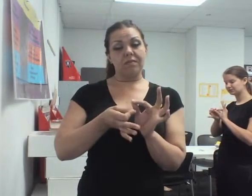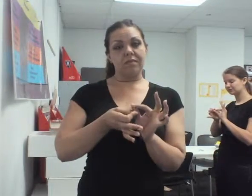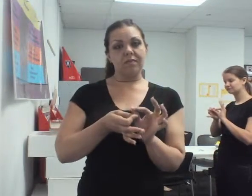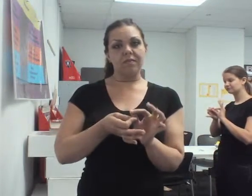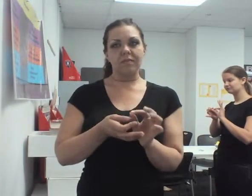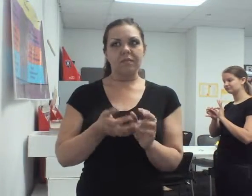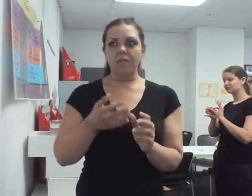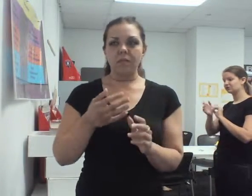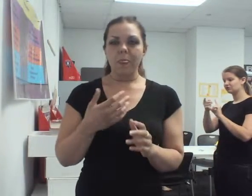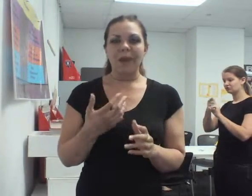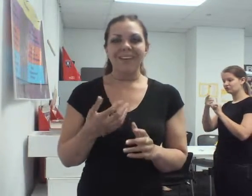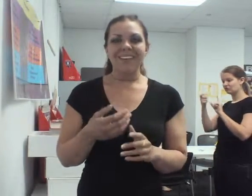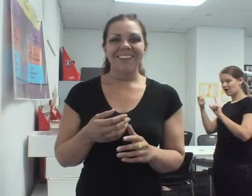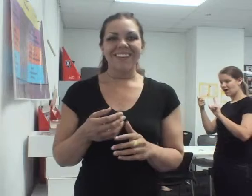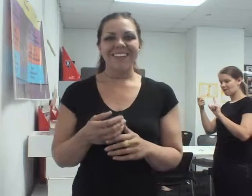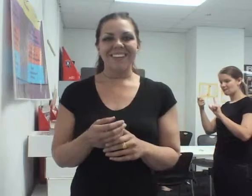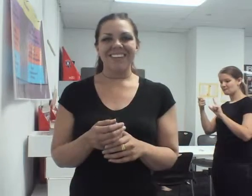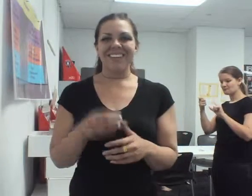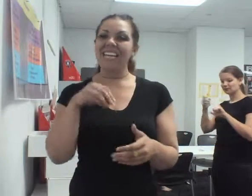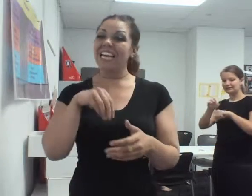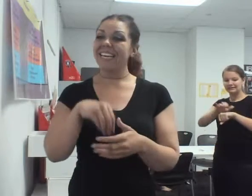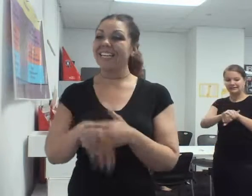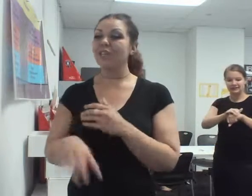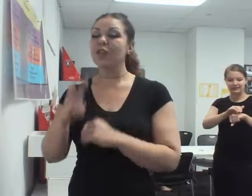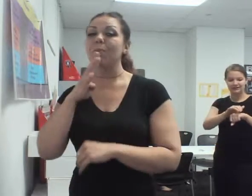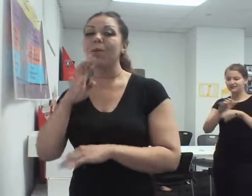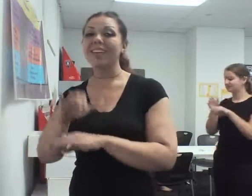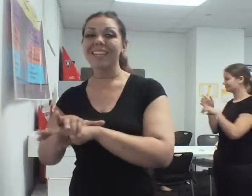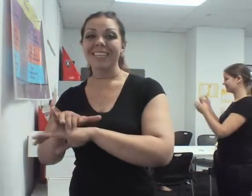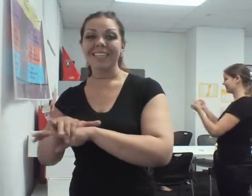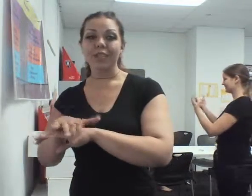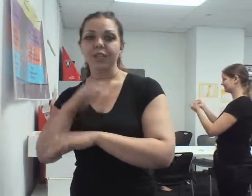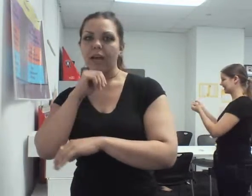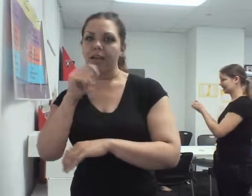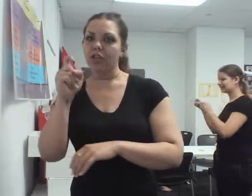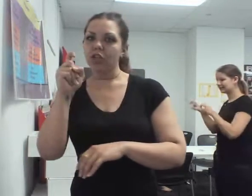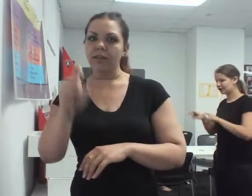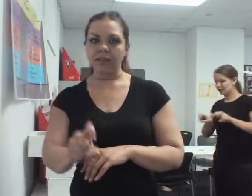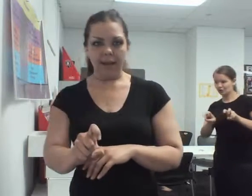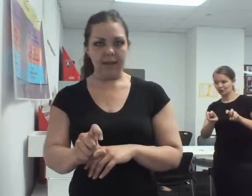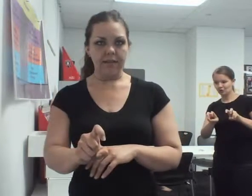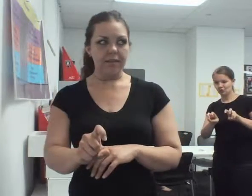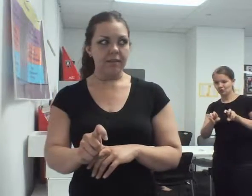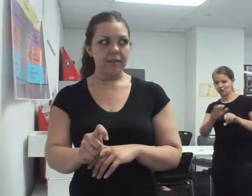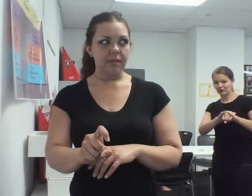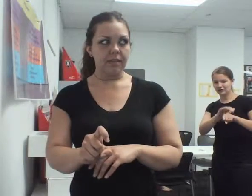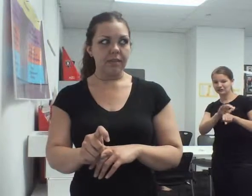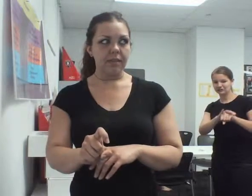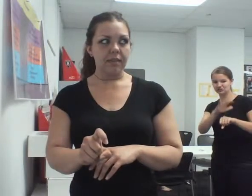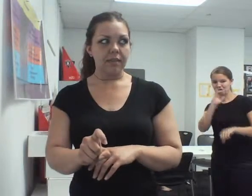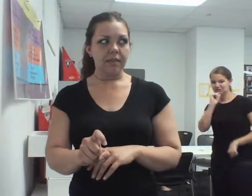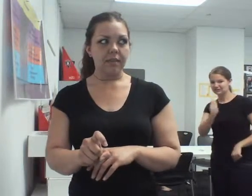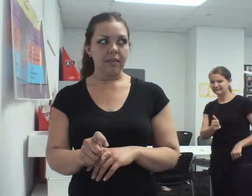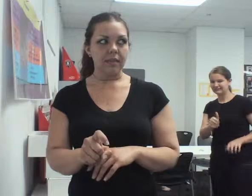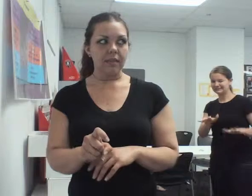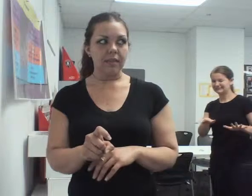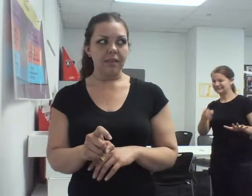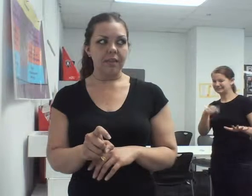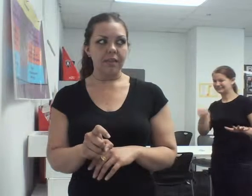into spoken English should not be something like you're a doggy. I know, because you know what